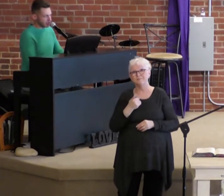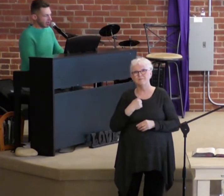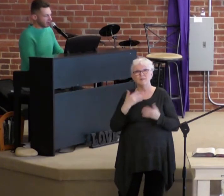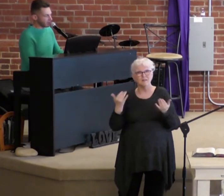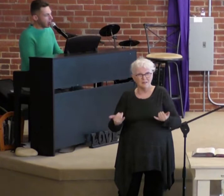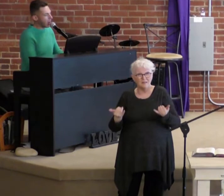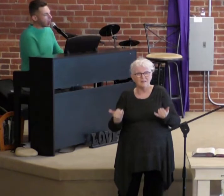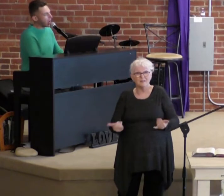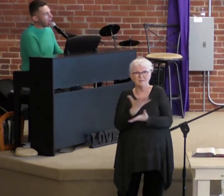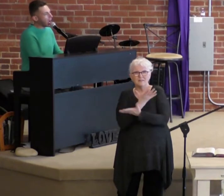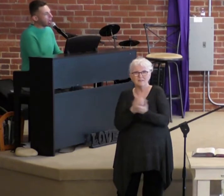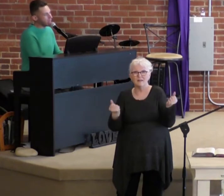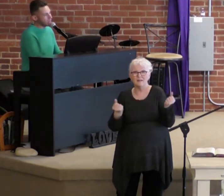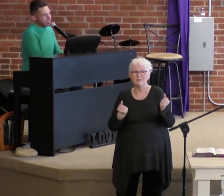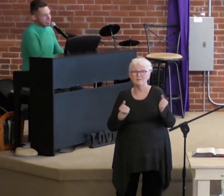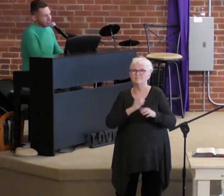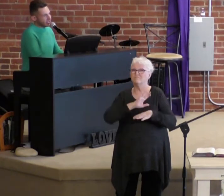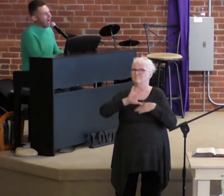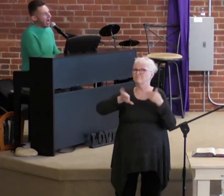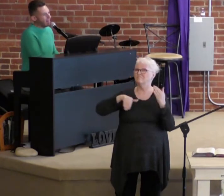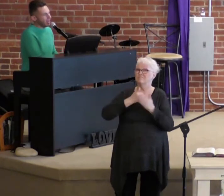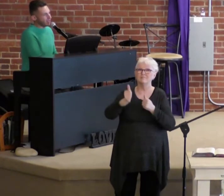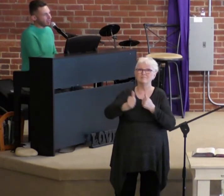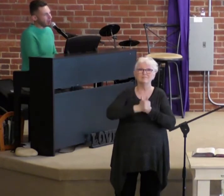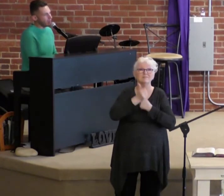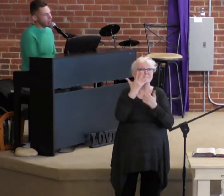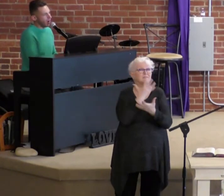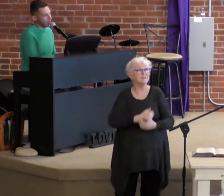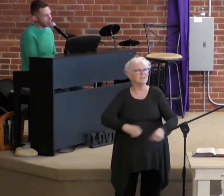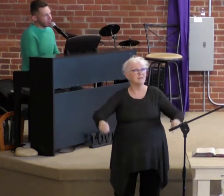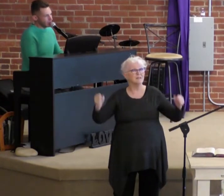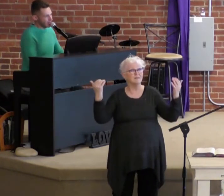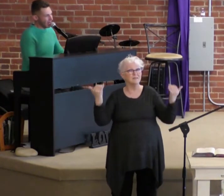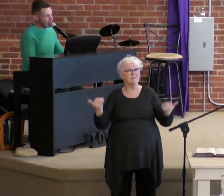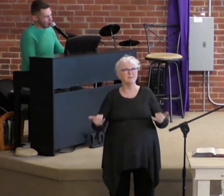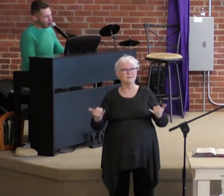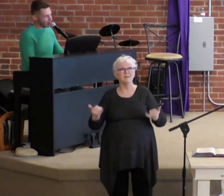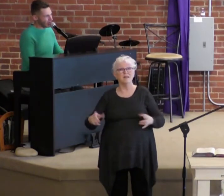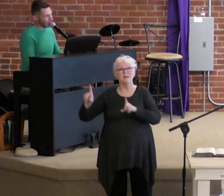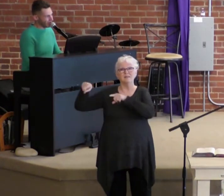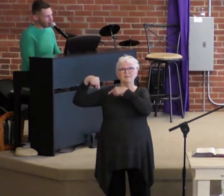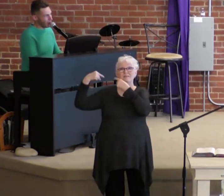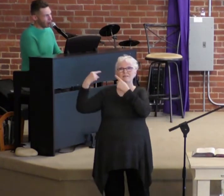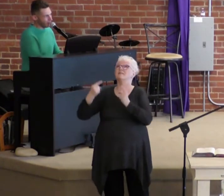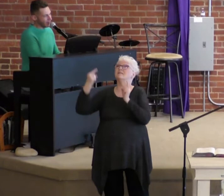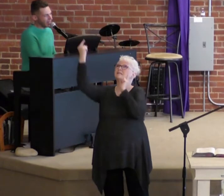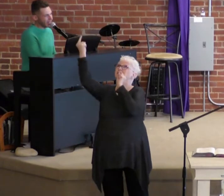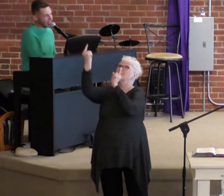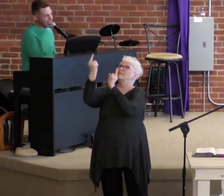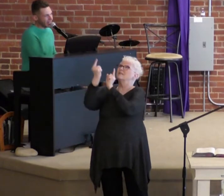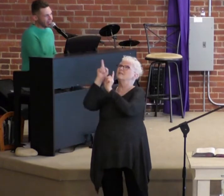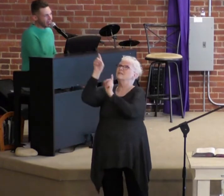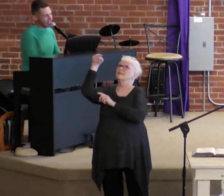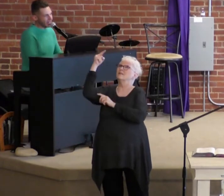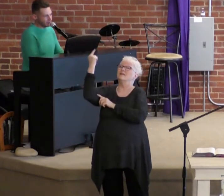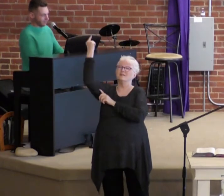Now I'm safe from all harm since I met the one who came looking for me.